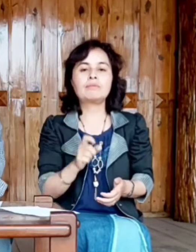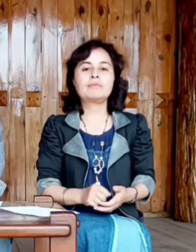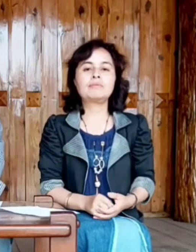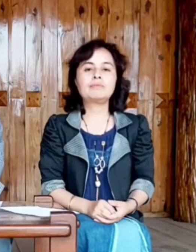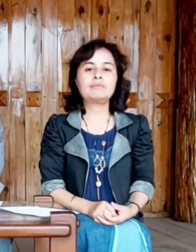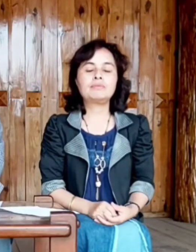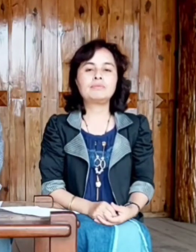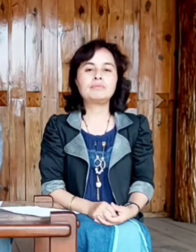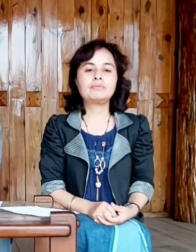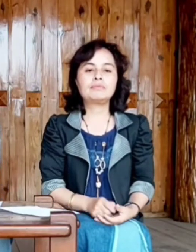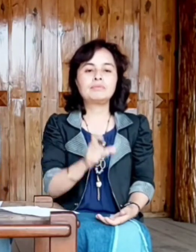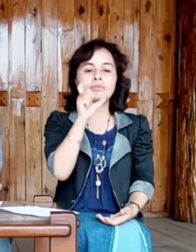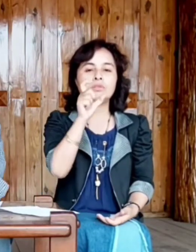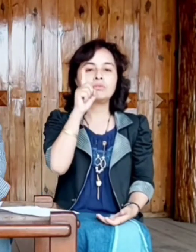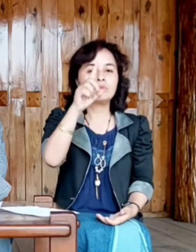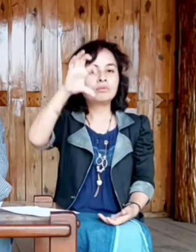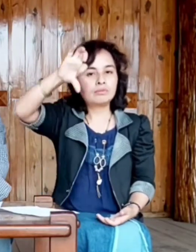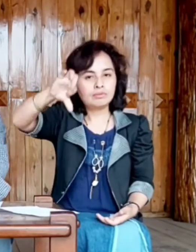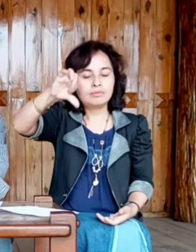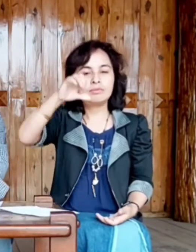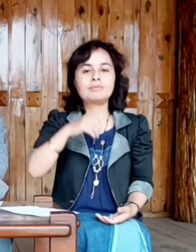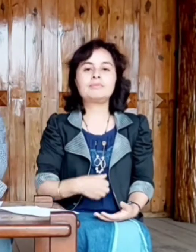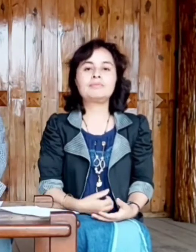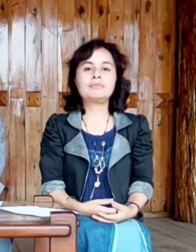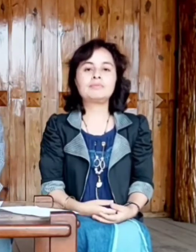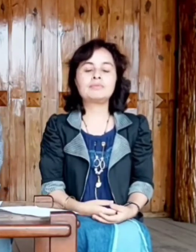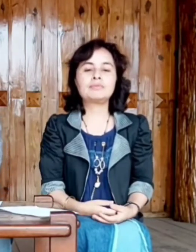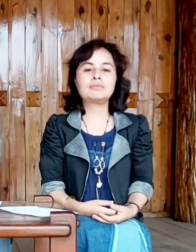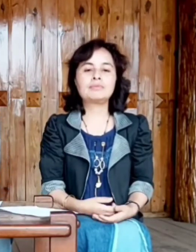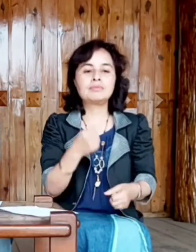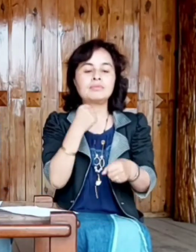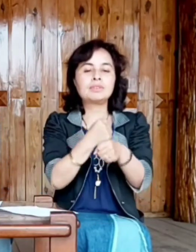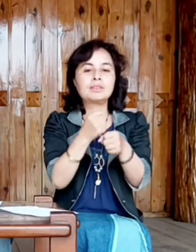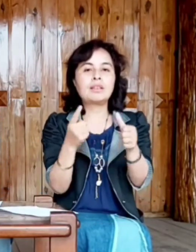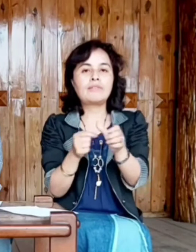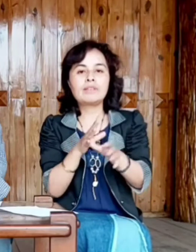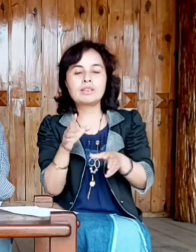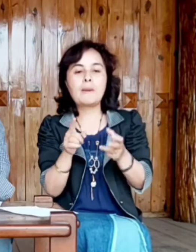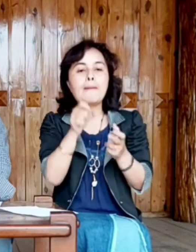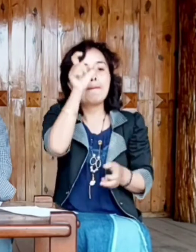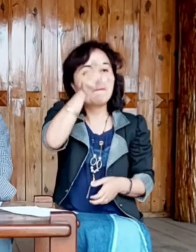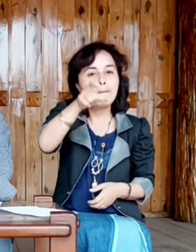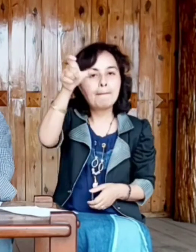Coronavirus Covid-19 General Advisory for Public